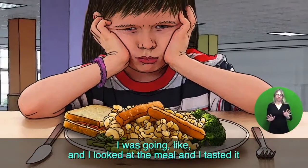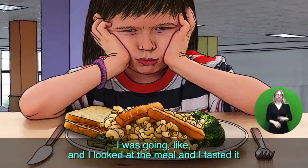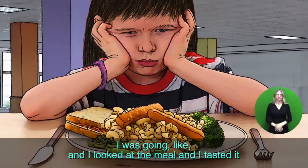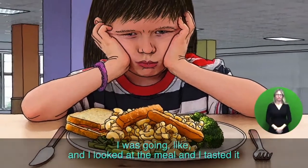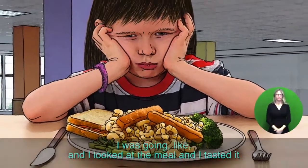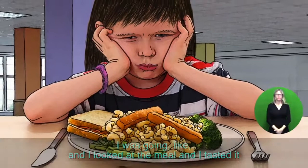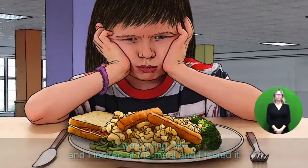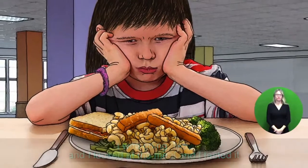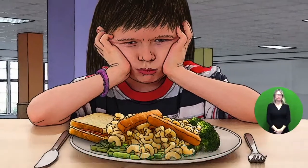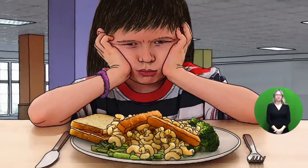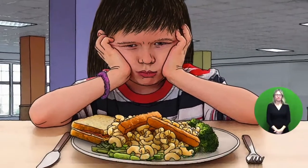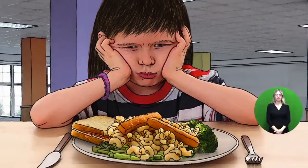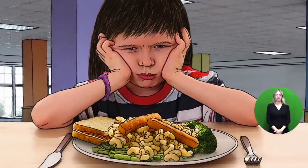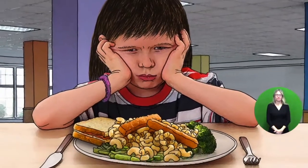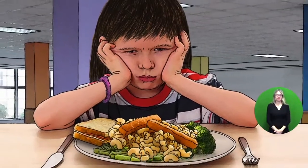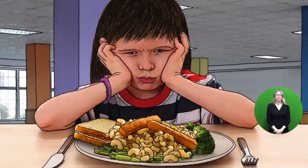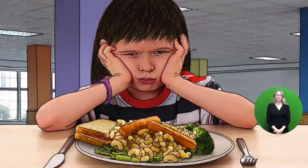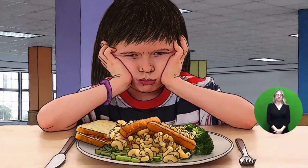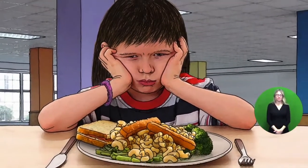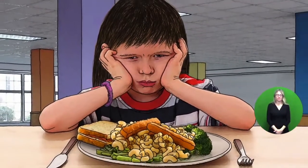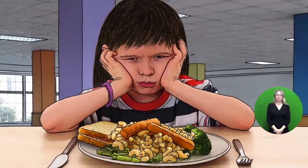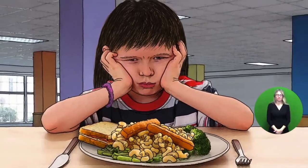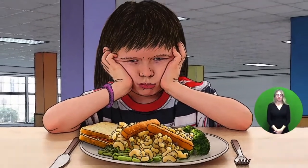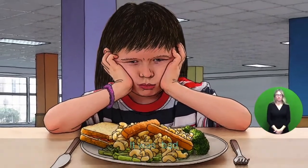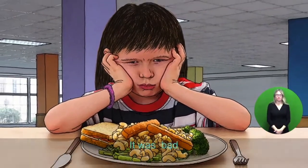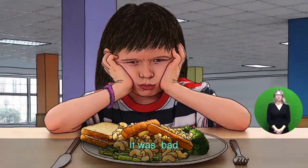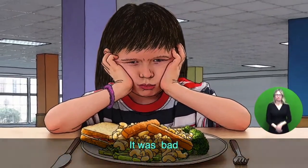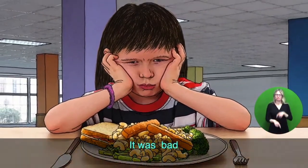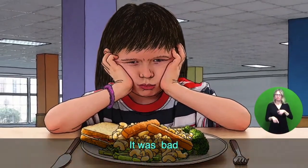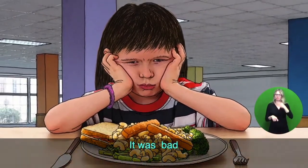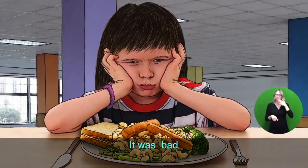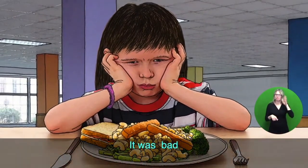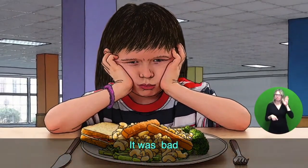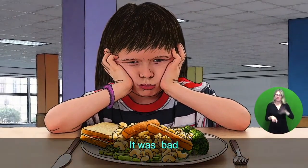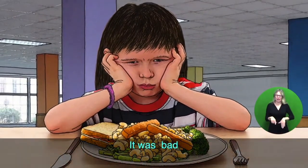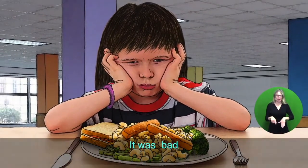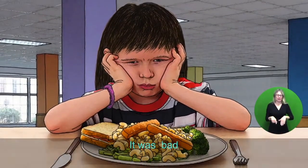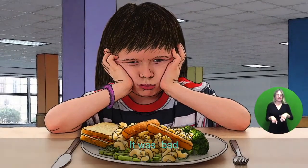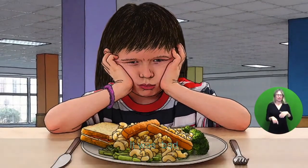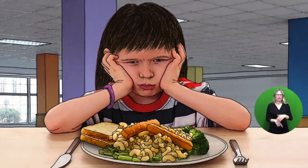she tasted. She tasted. It was bad.